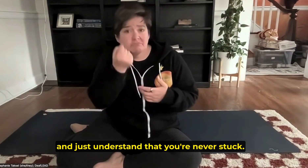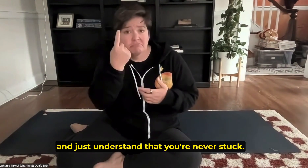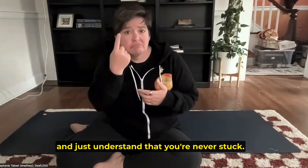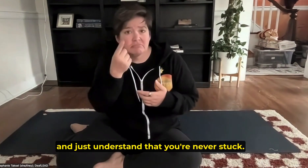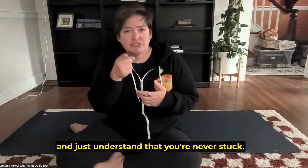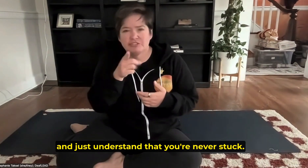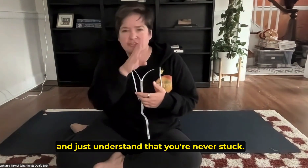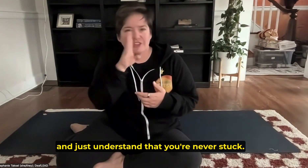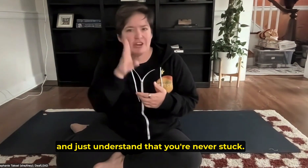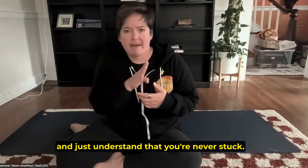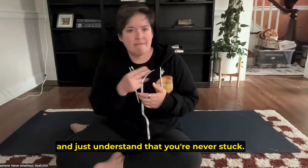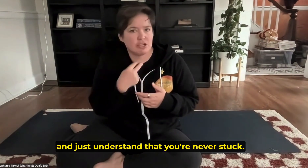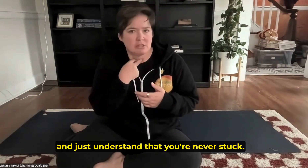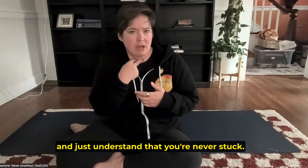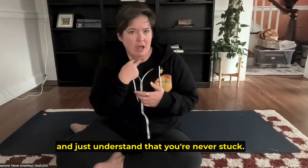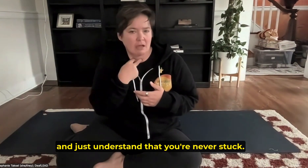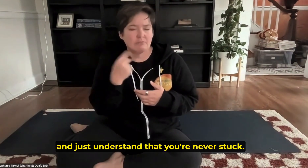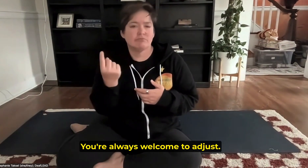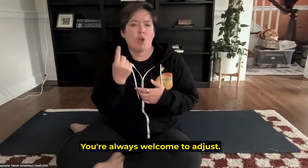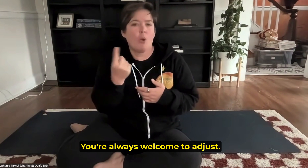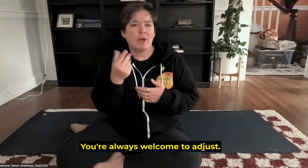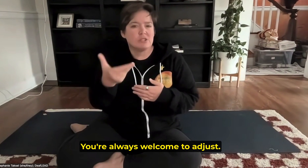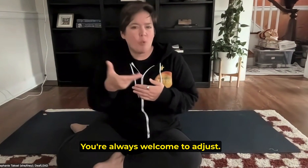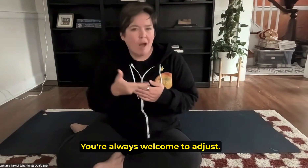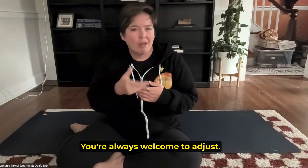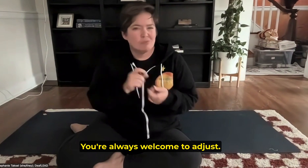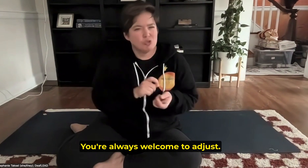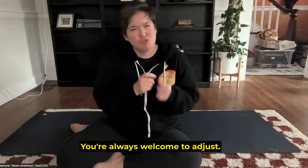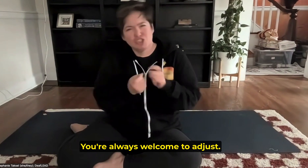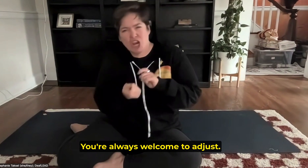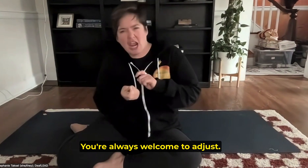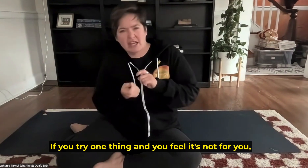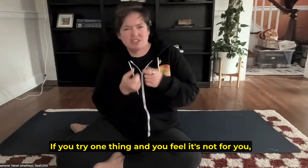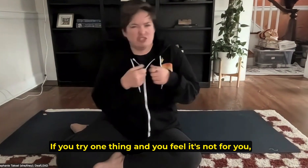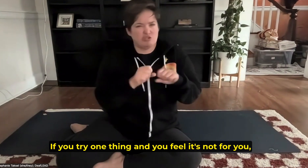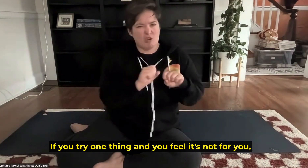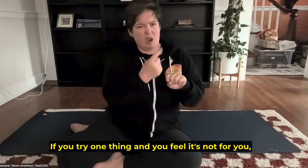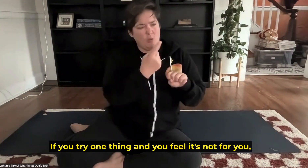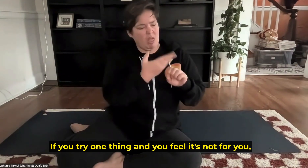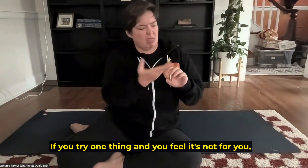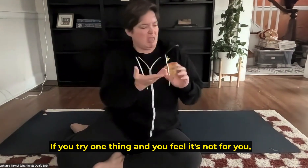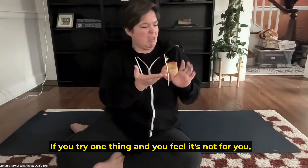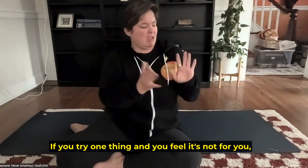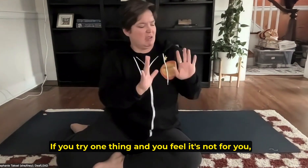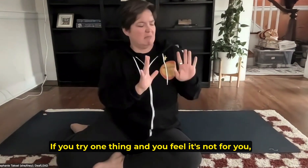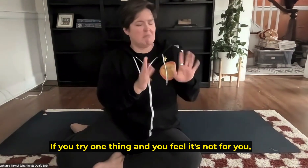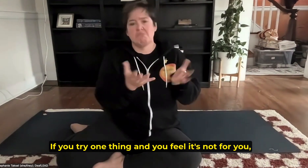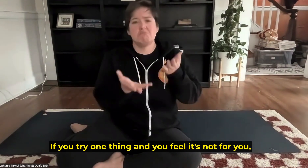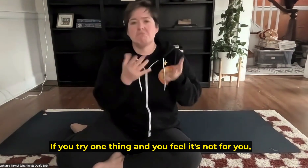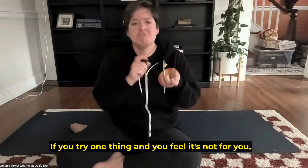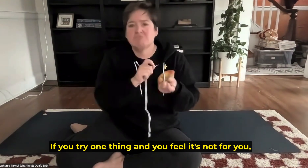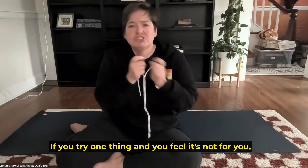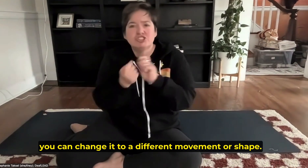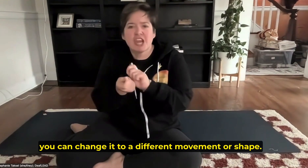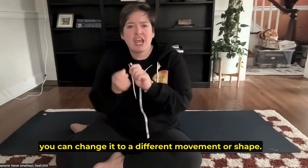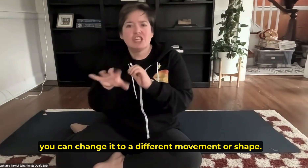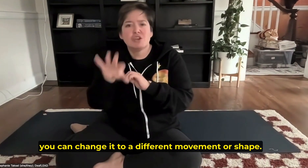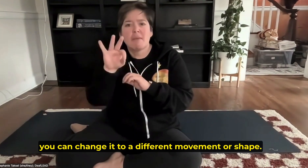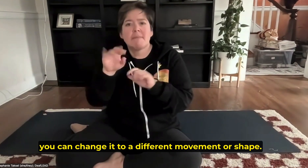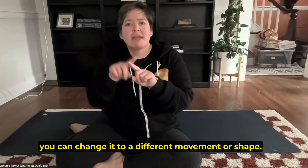And just understand that you're never stuck. You're always welcome to adjust. If you try one thing and you feel it's not for you, you can change it to a